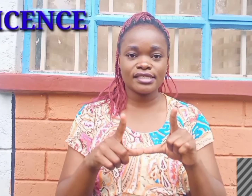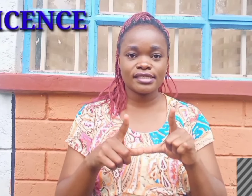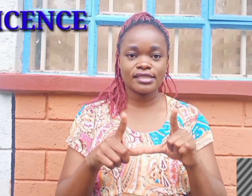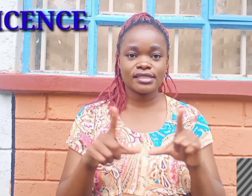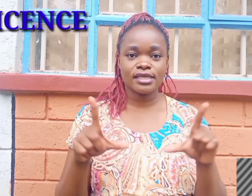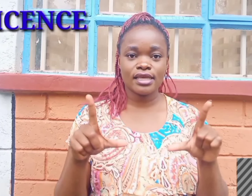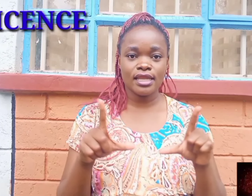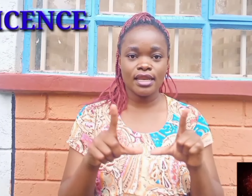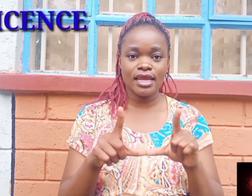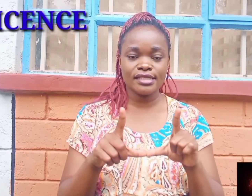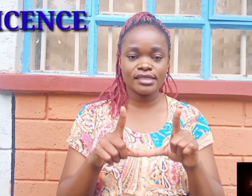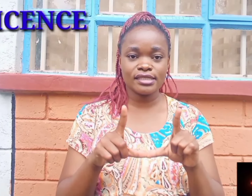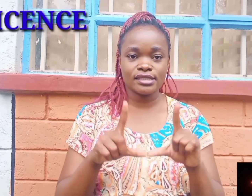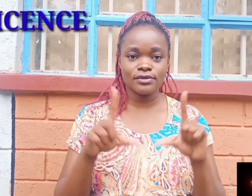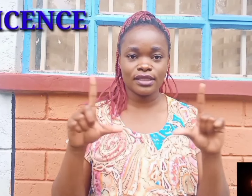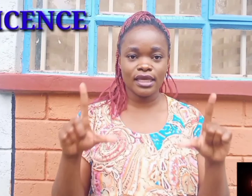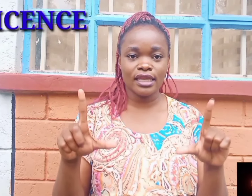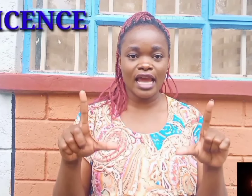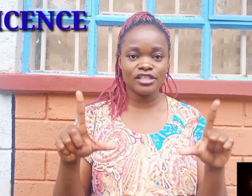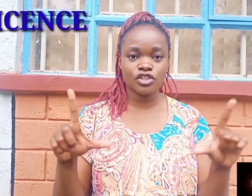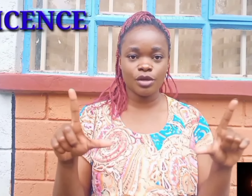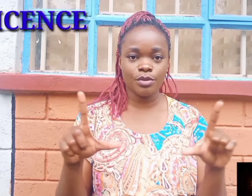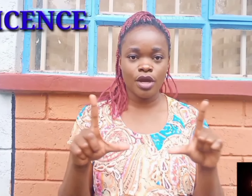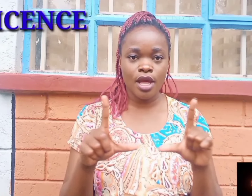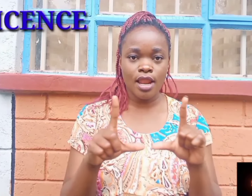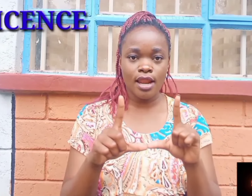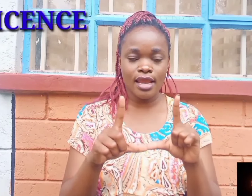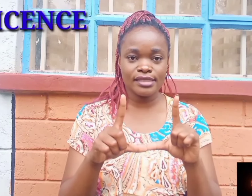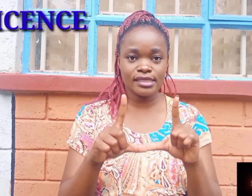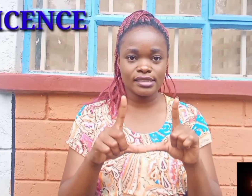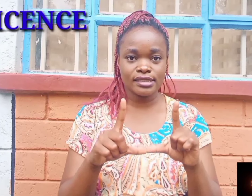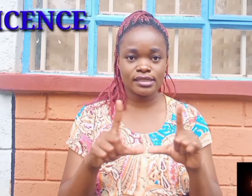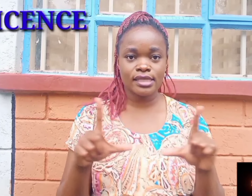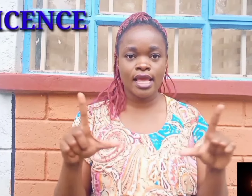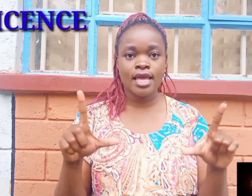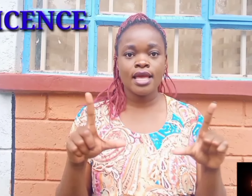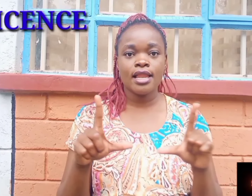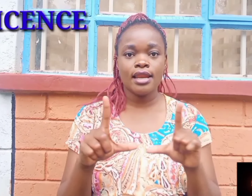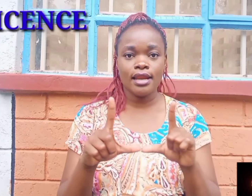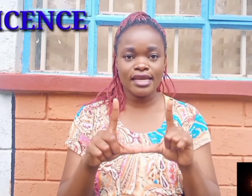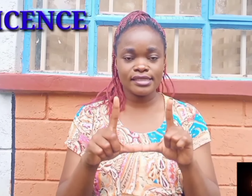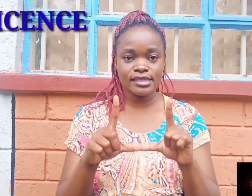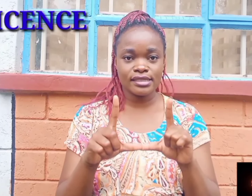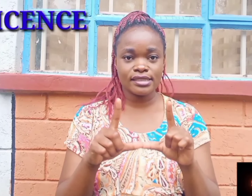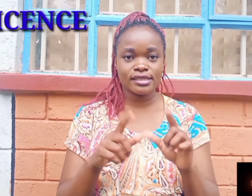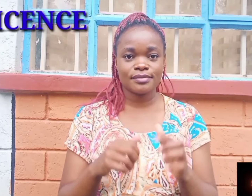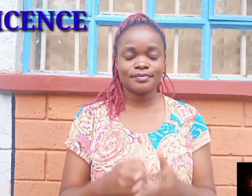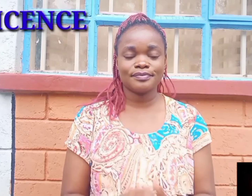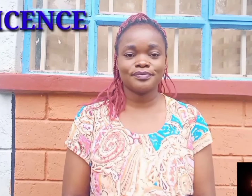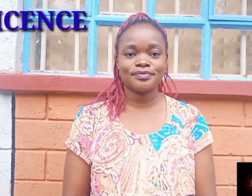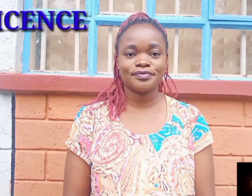License. License. L handshake. License. License.